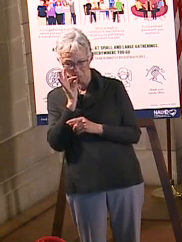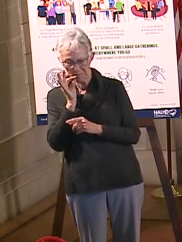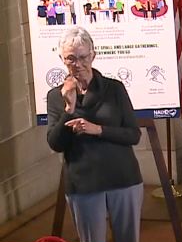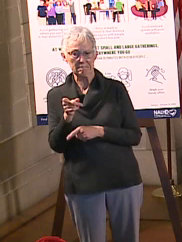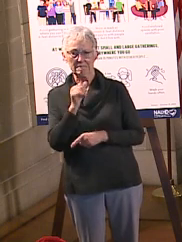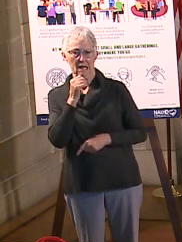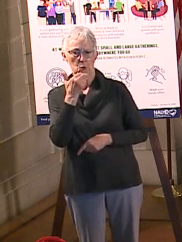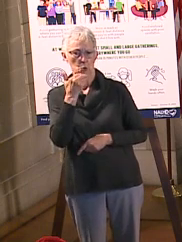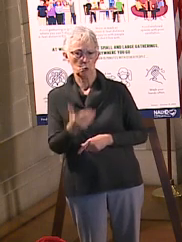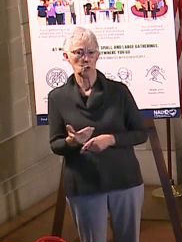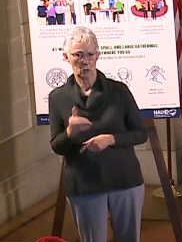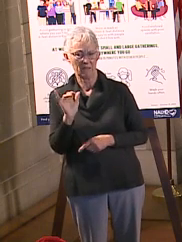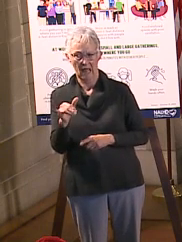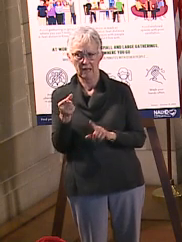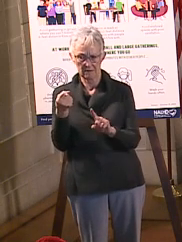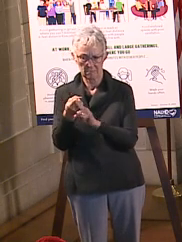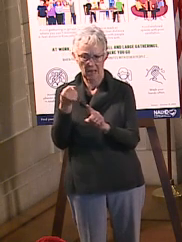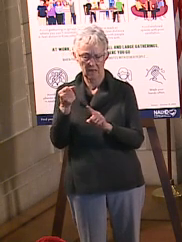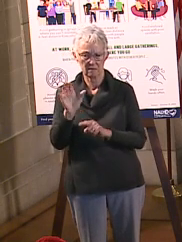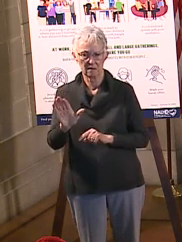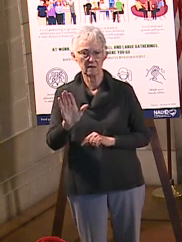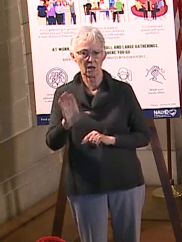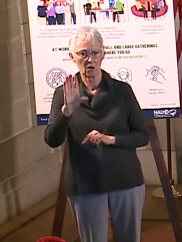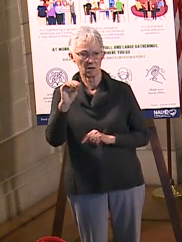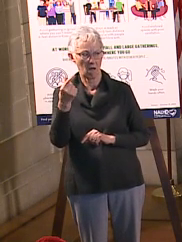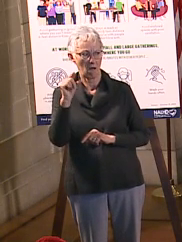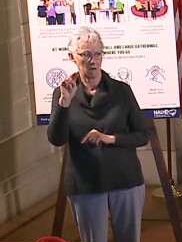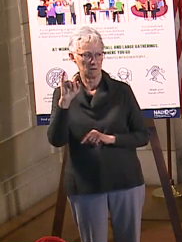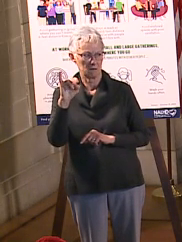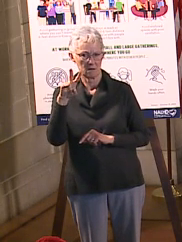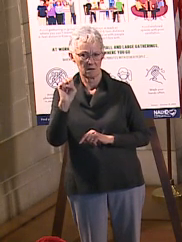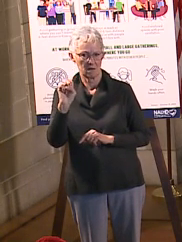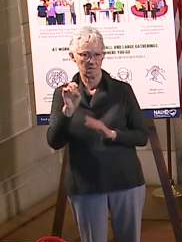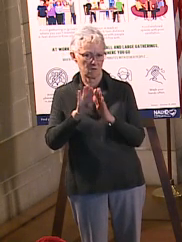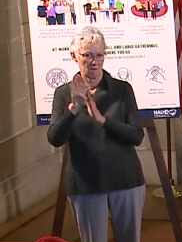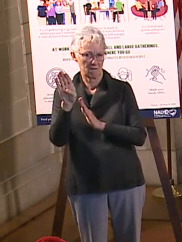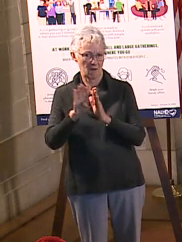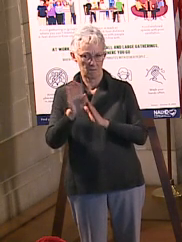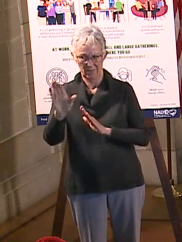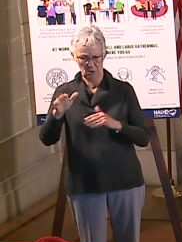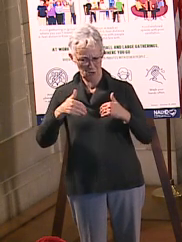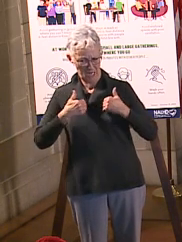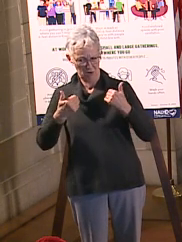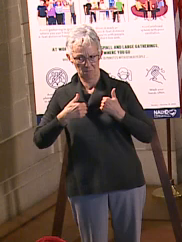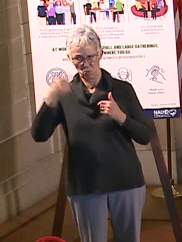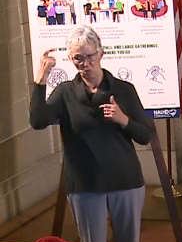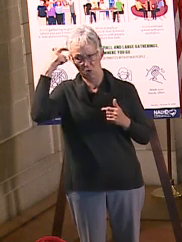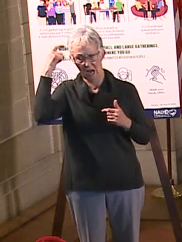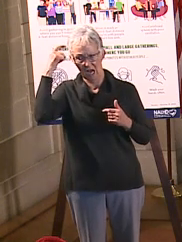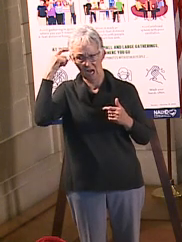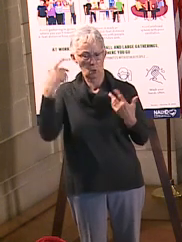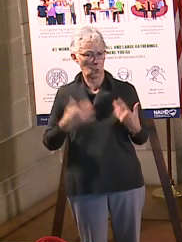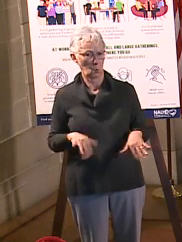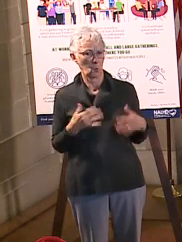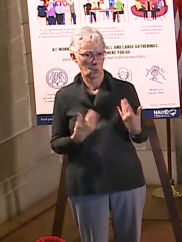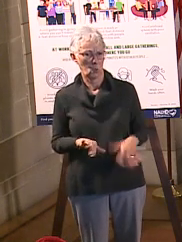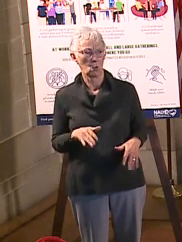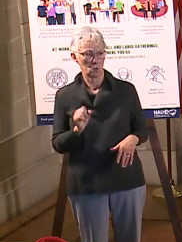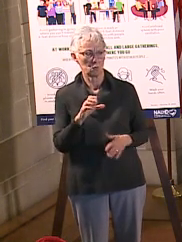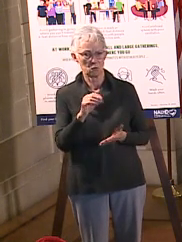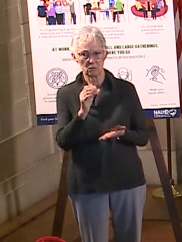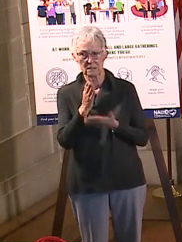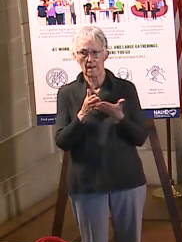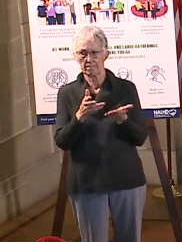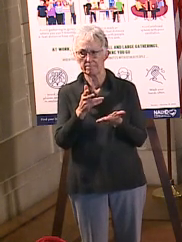has a huge impact on the cognitive development of young brains, that marijuana. So there's a lot of poor health outcomes that